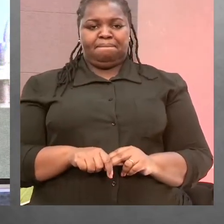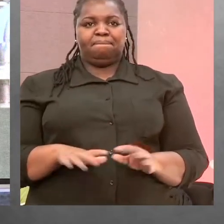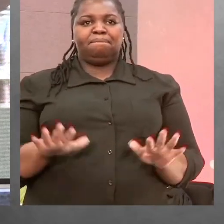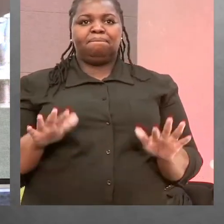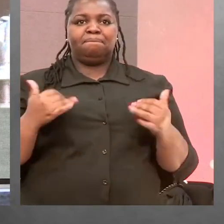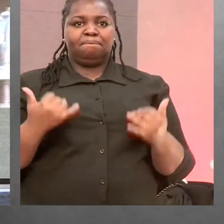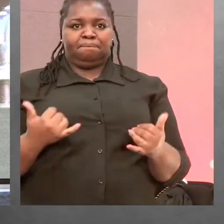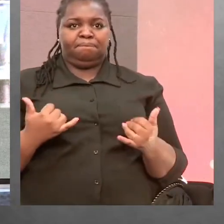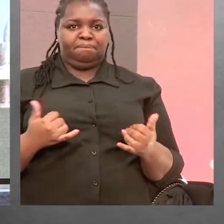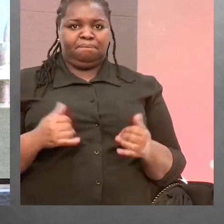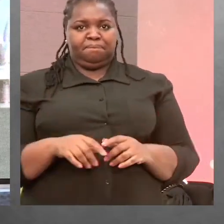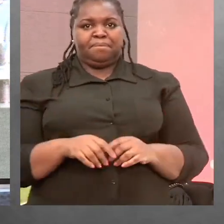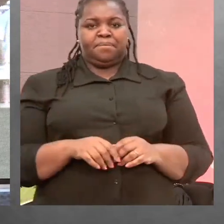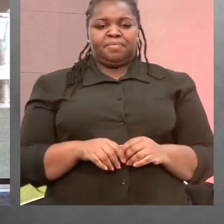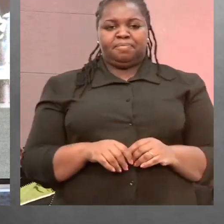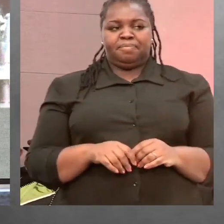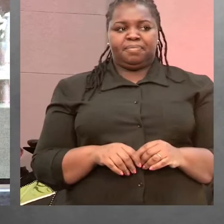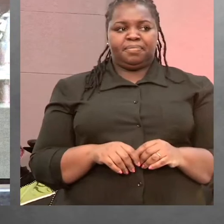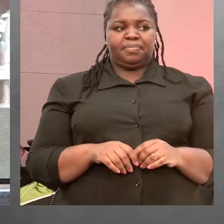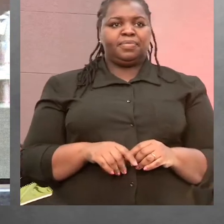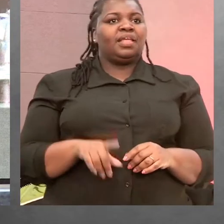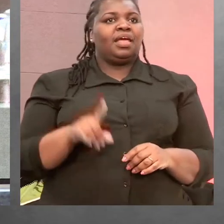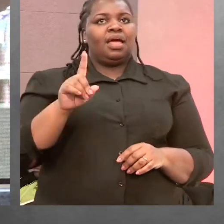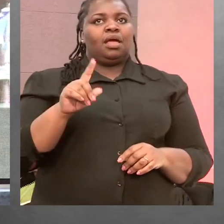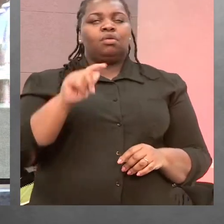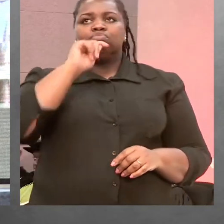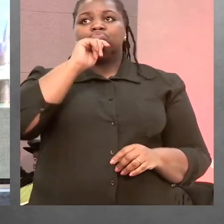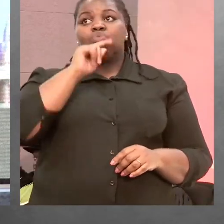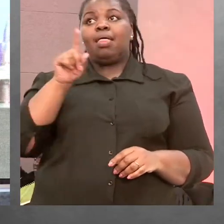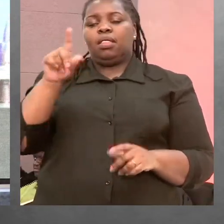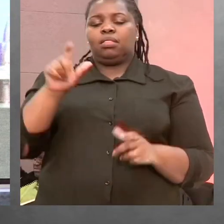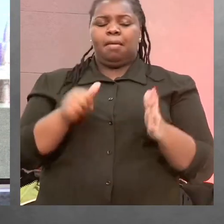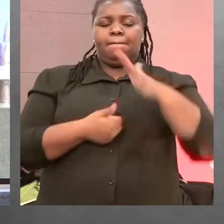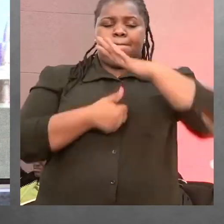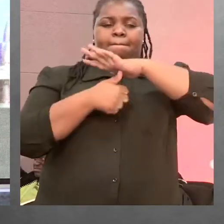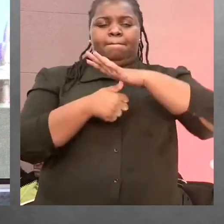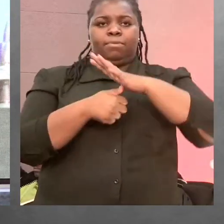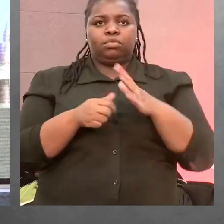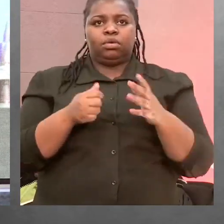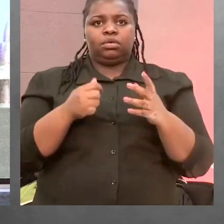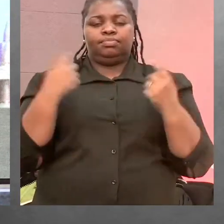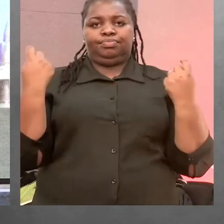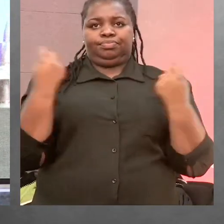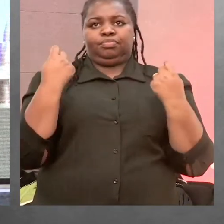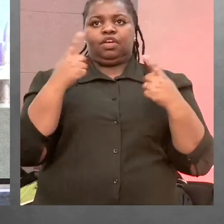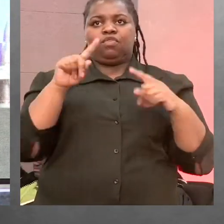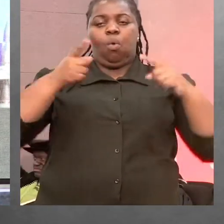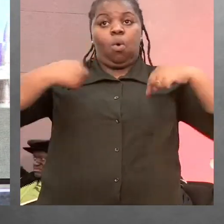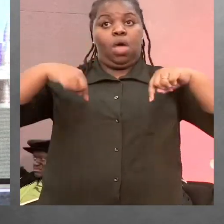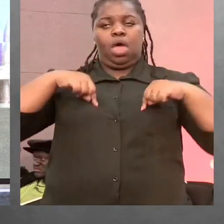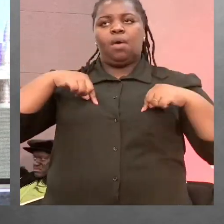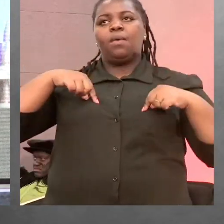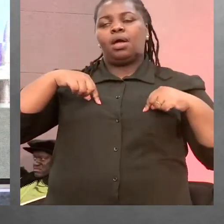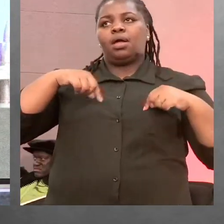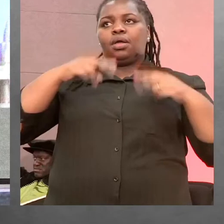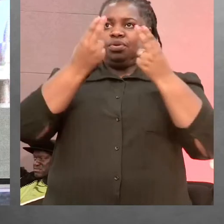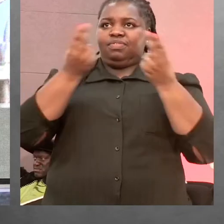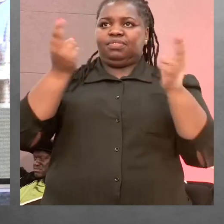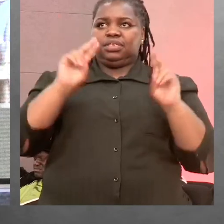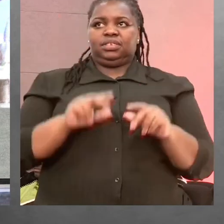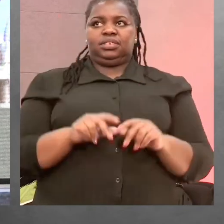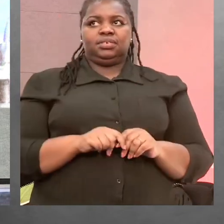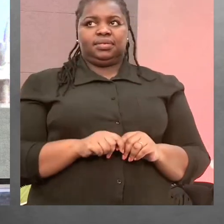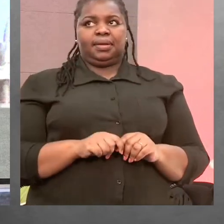Today marks a momentous occasion for our esteemed university.